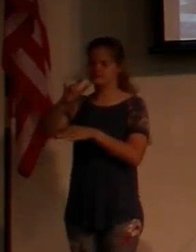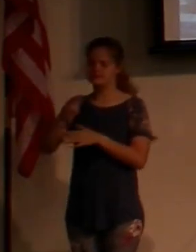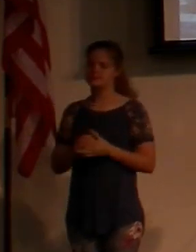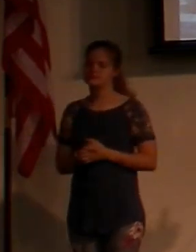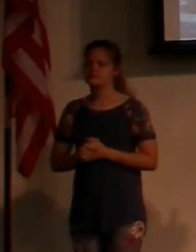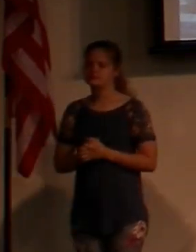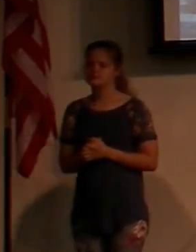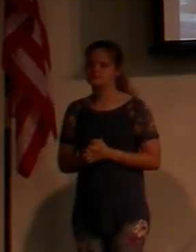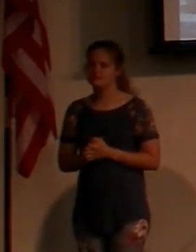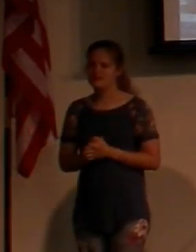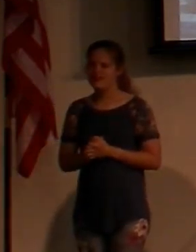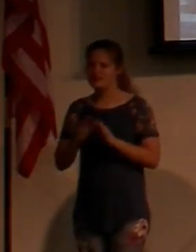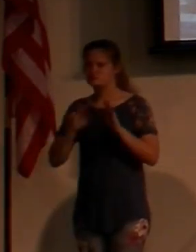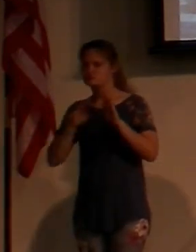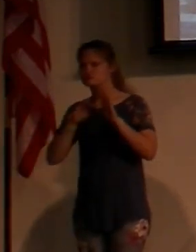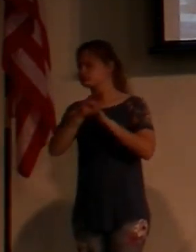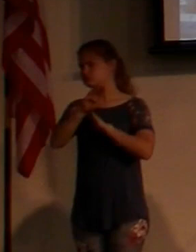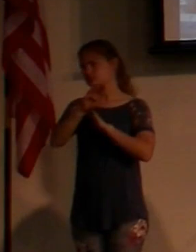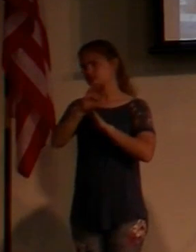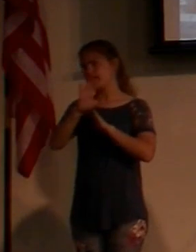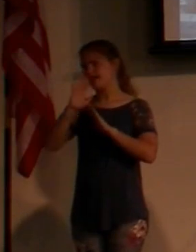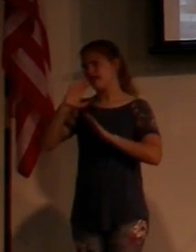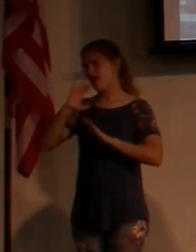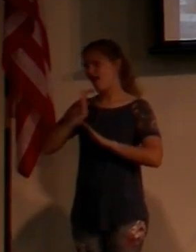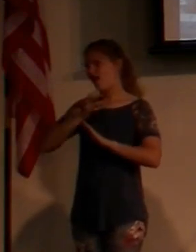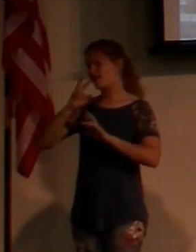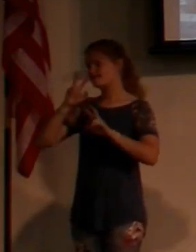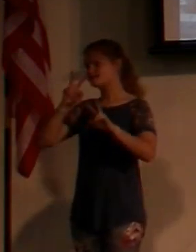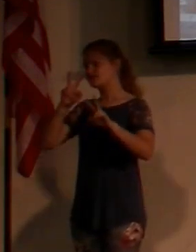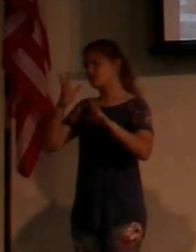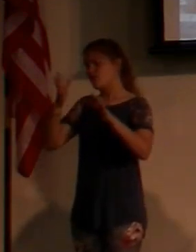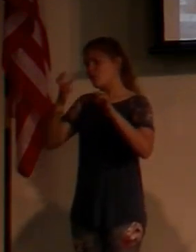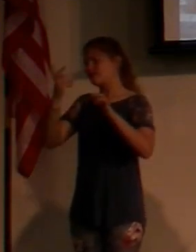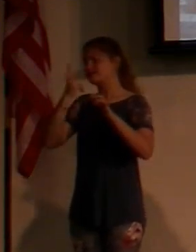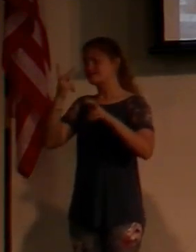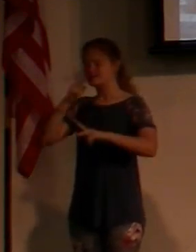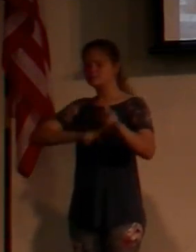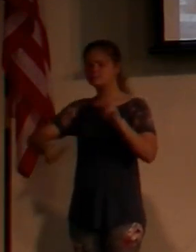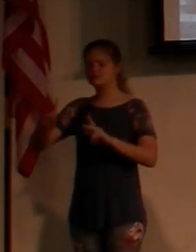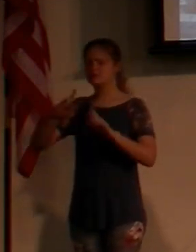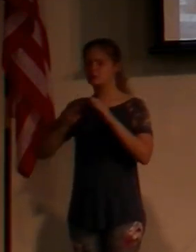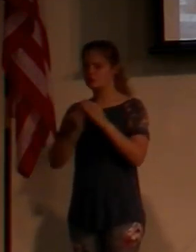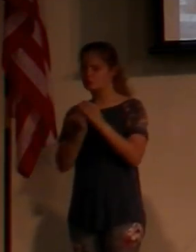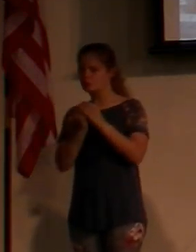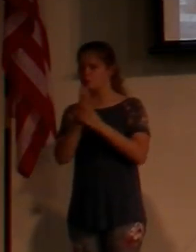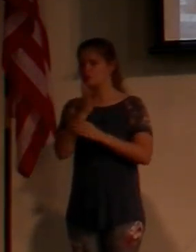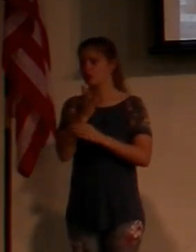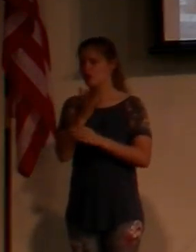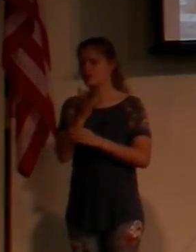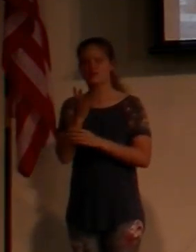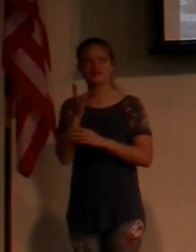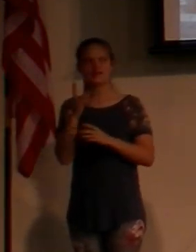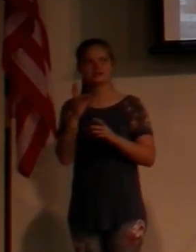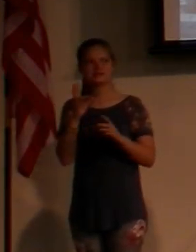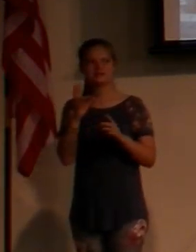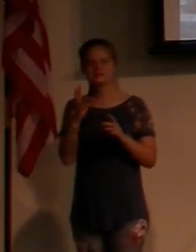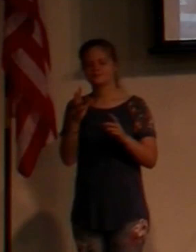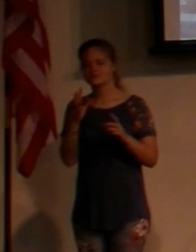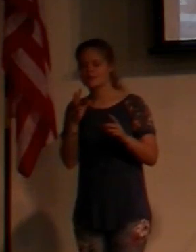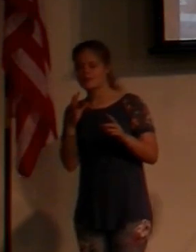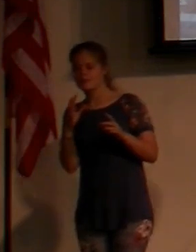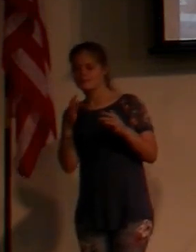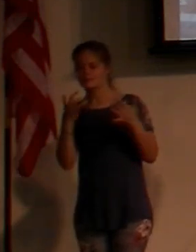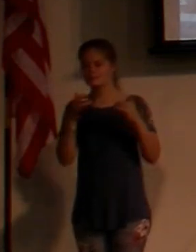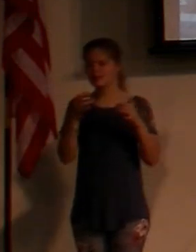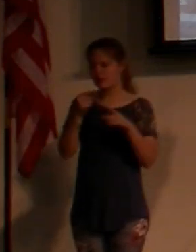And that's what we mean by, that's our vision. We want to see people growing. Faith taking flight isn't just a play on words. It's the idea of people's faith gets